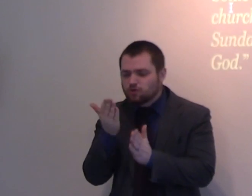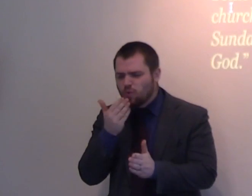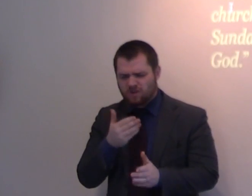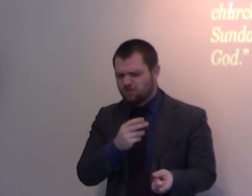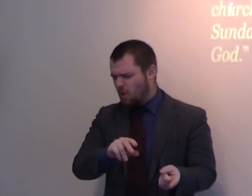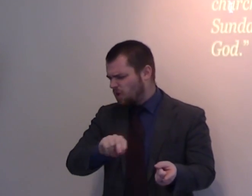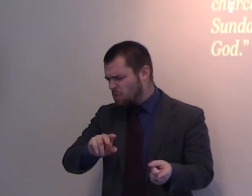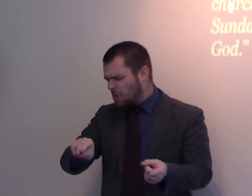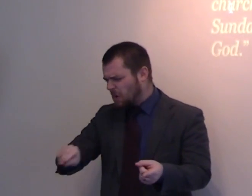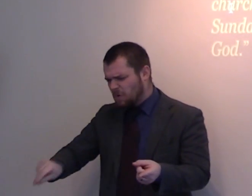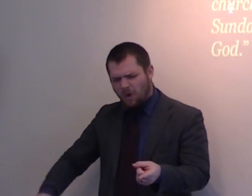No one wants to serve God.